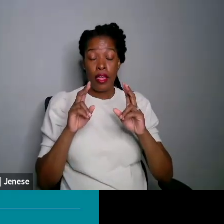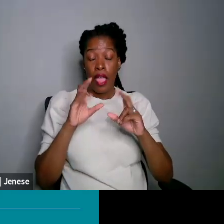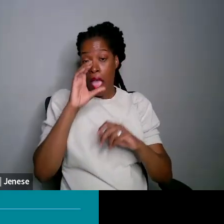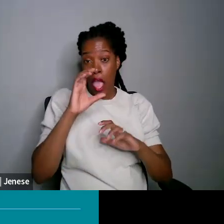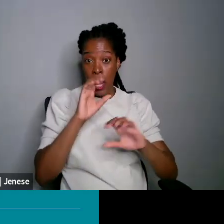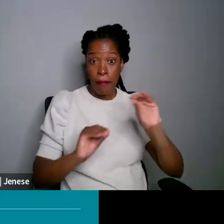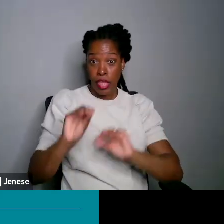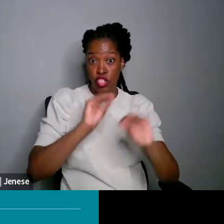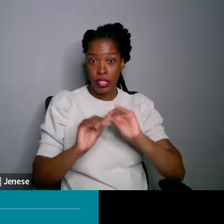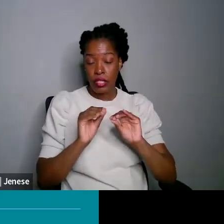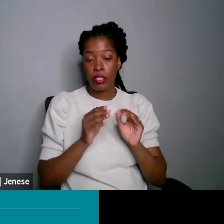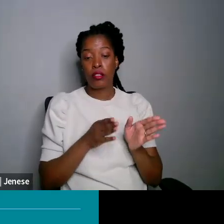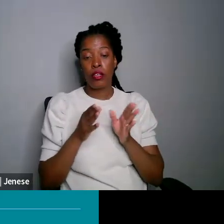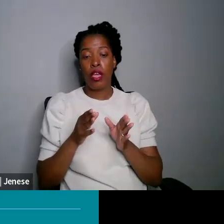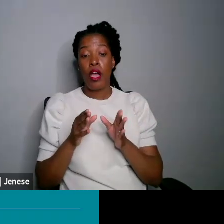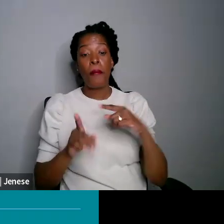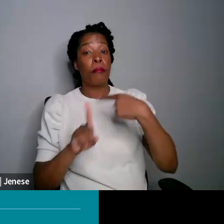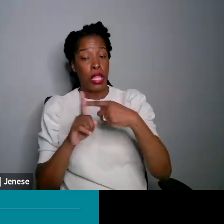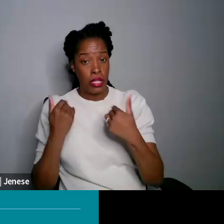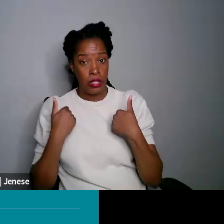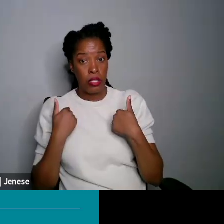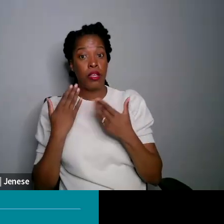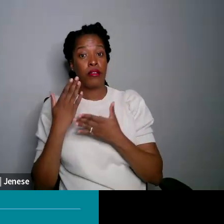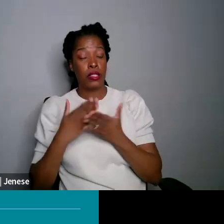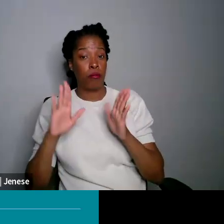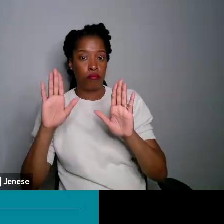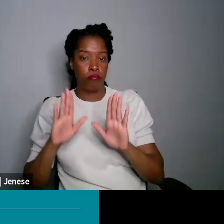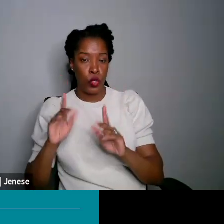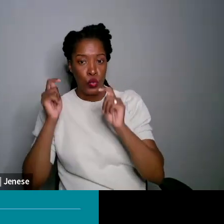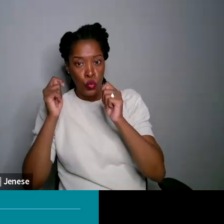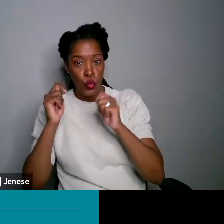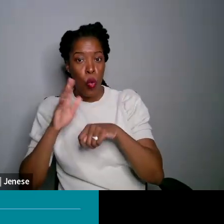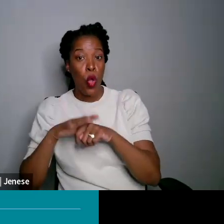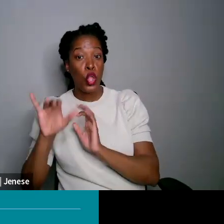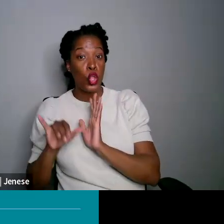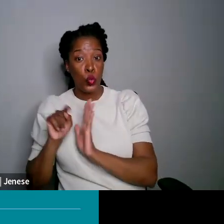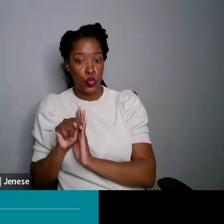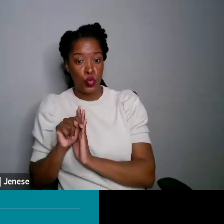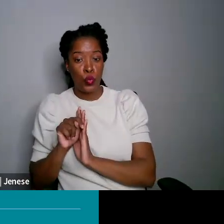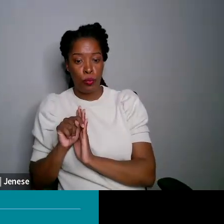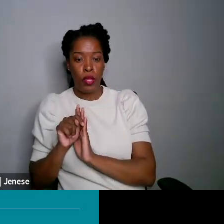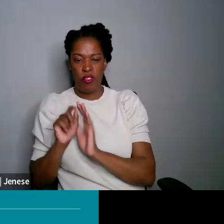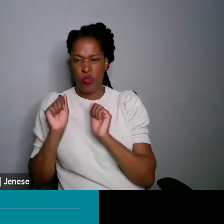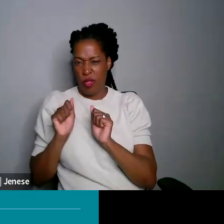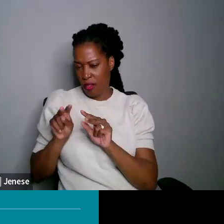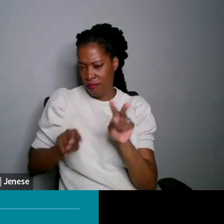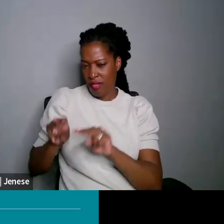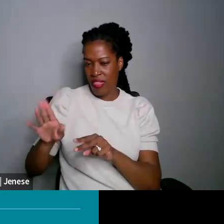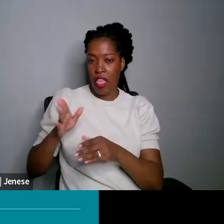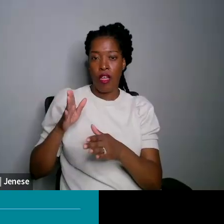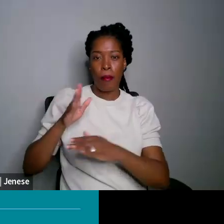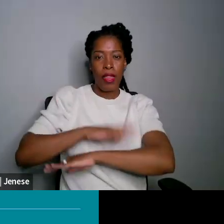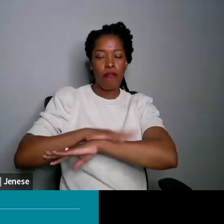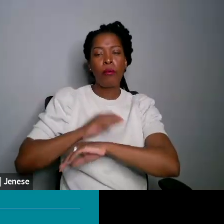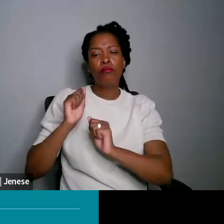through the platform as well. So I recommend checking those out. But yeah, Canva is kind of a one size fits all tool. It's really great. I know some